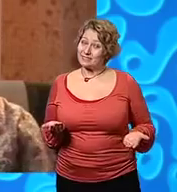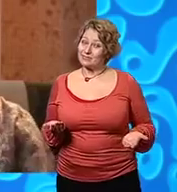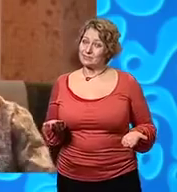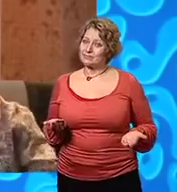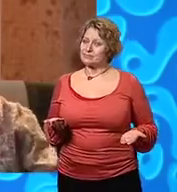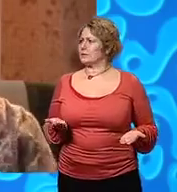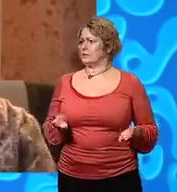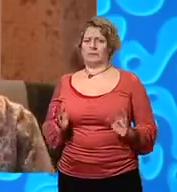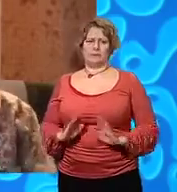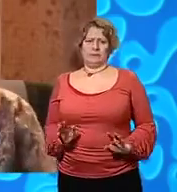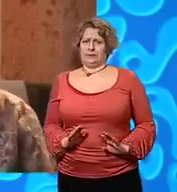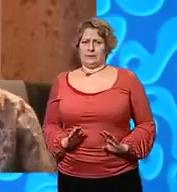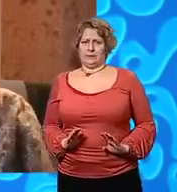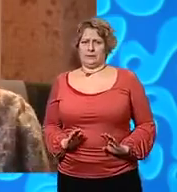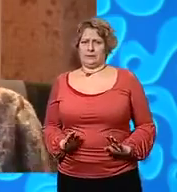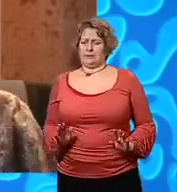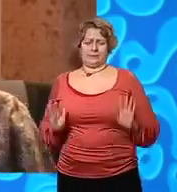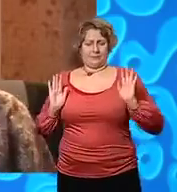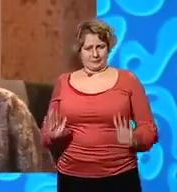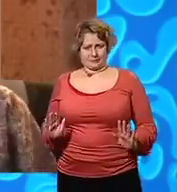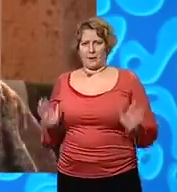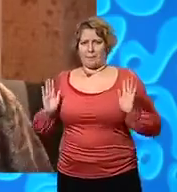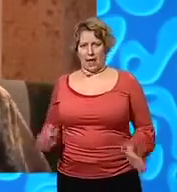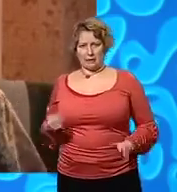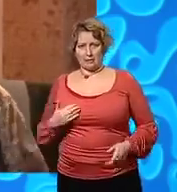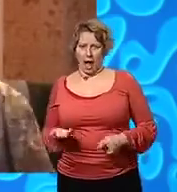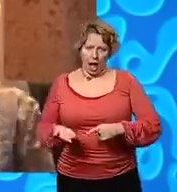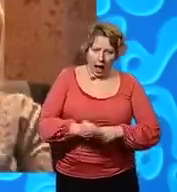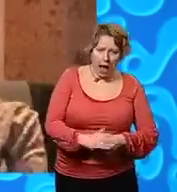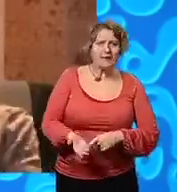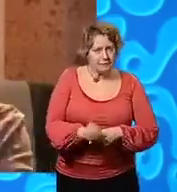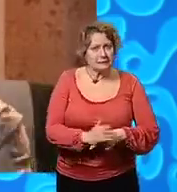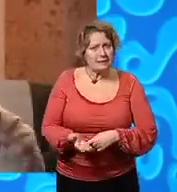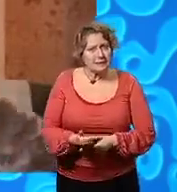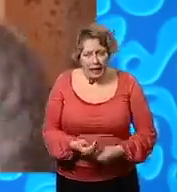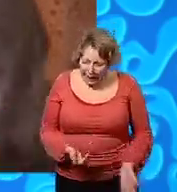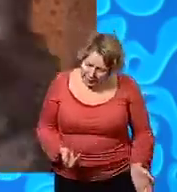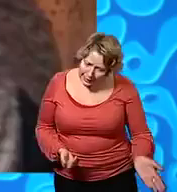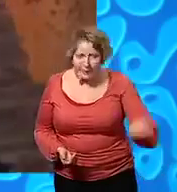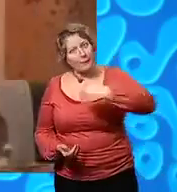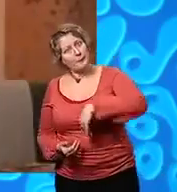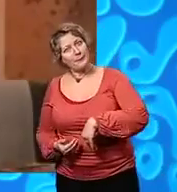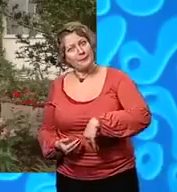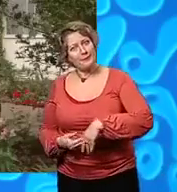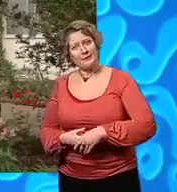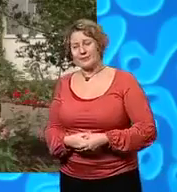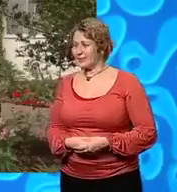Oh, this won't do. I must get on with my gardening. Come on.